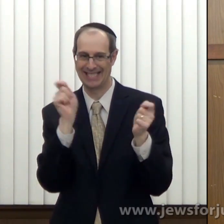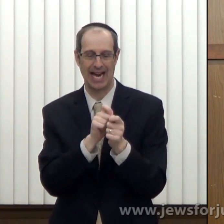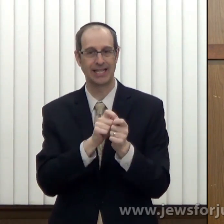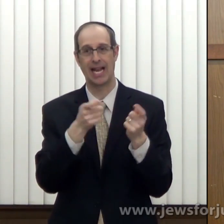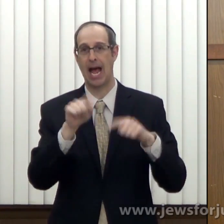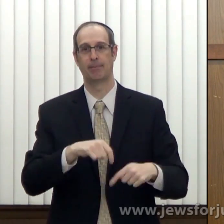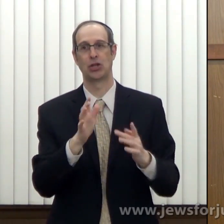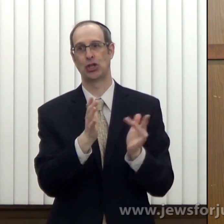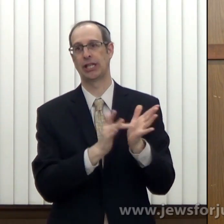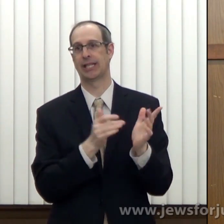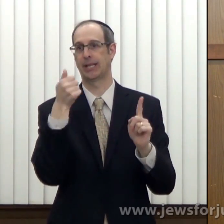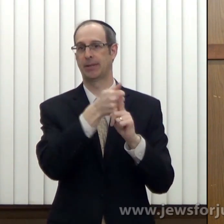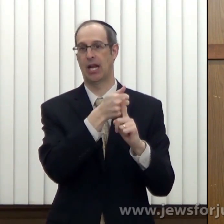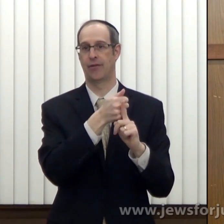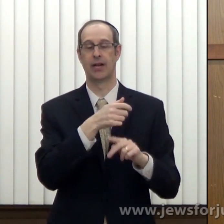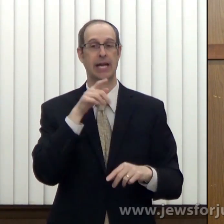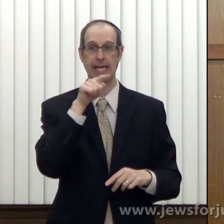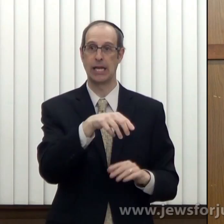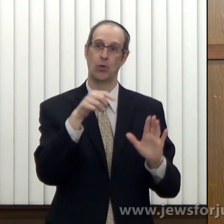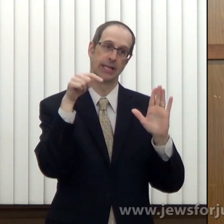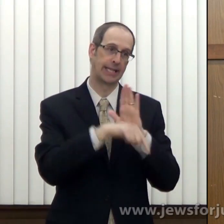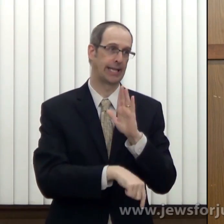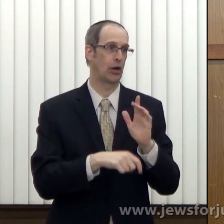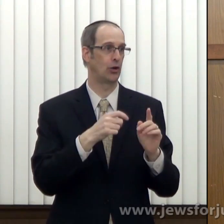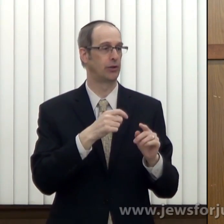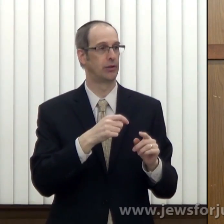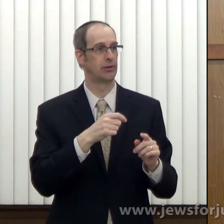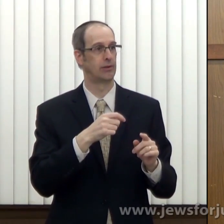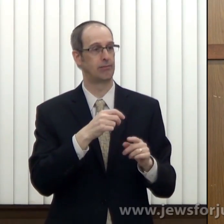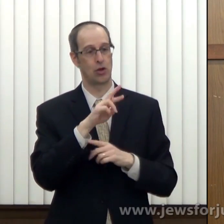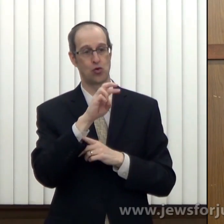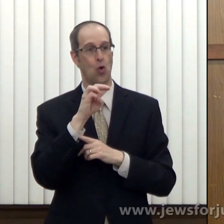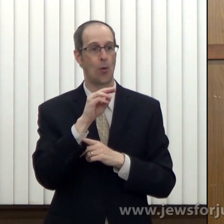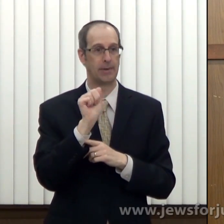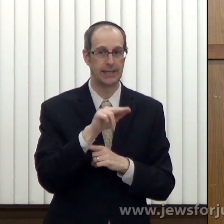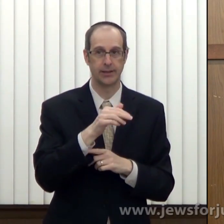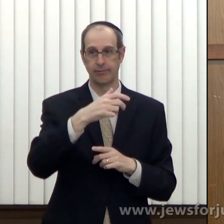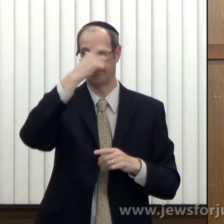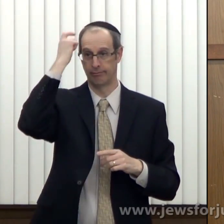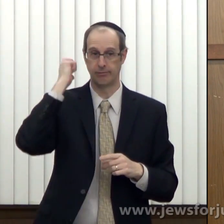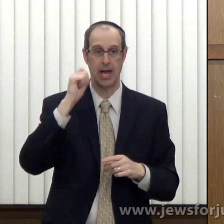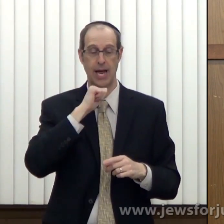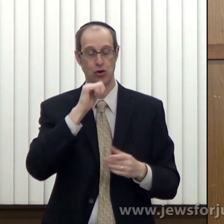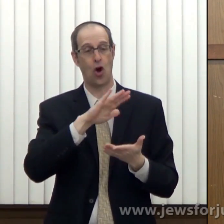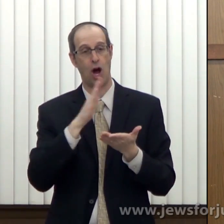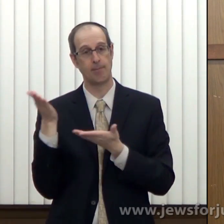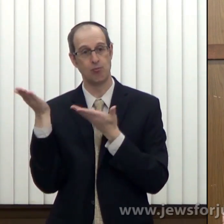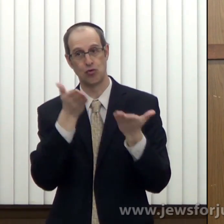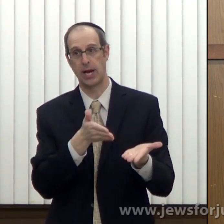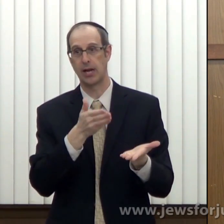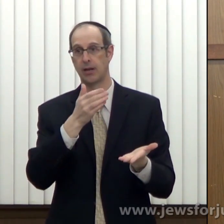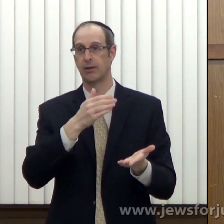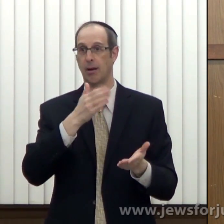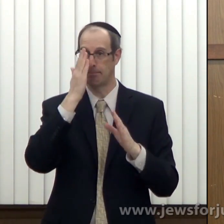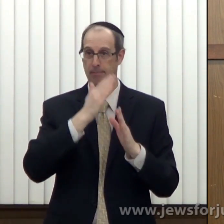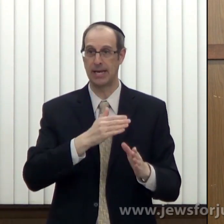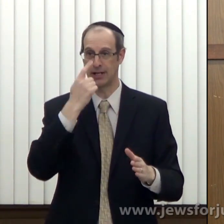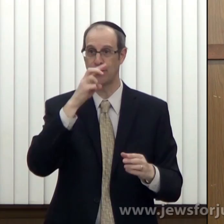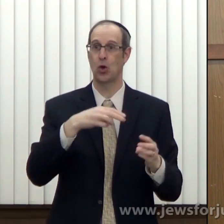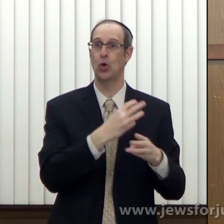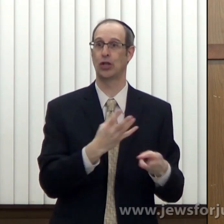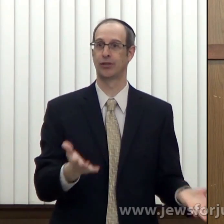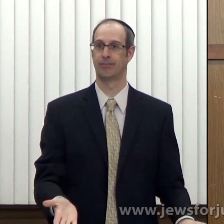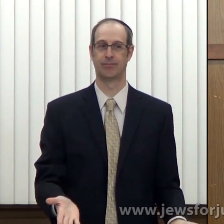Jesus. He was killed by the Romans and didn't bring peace to the world. So